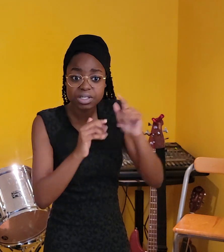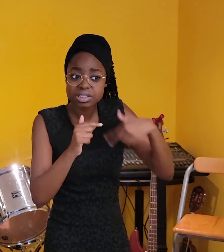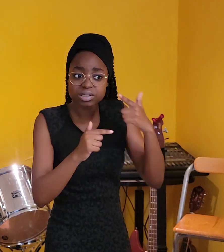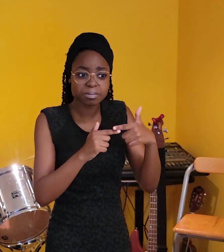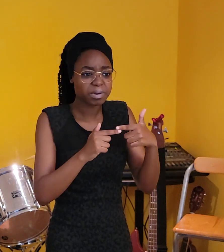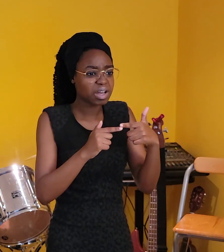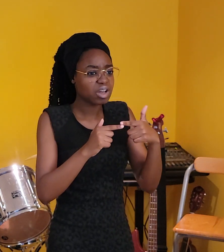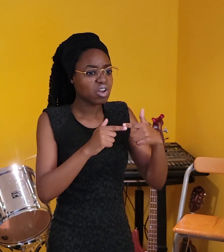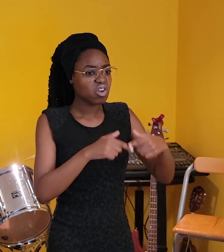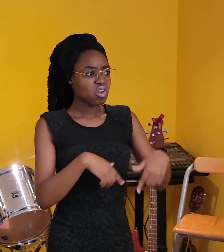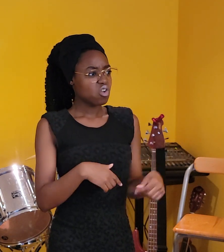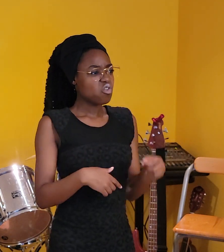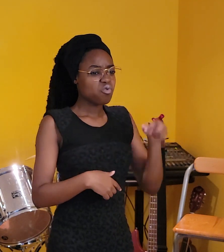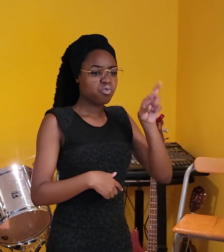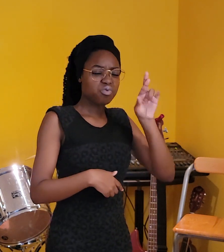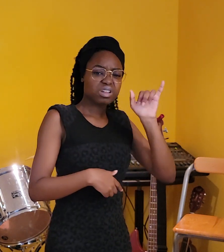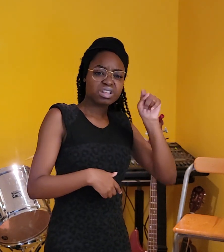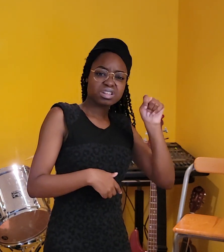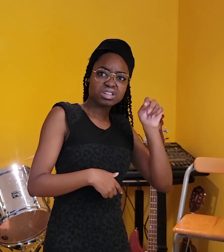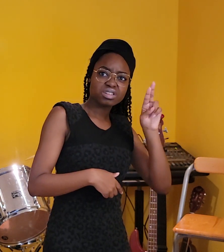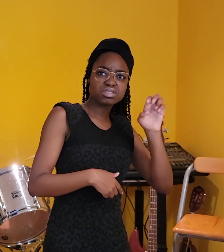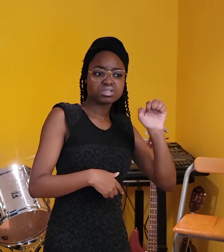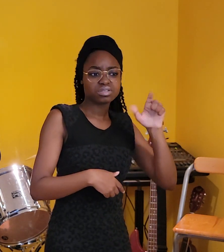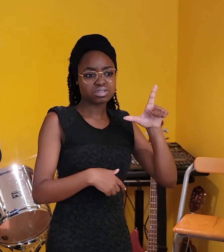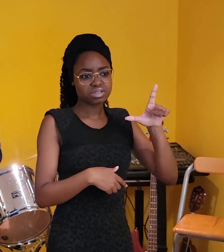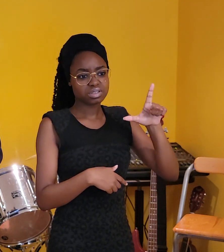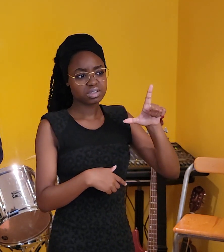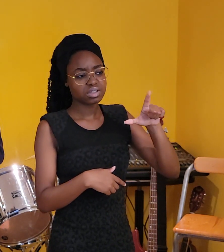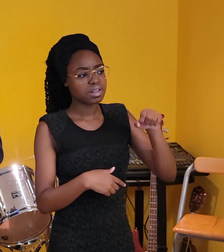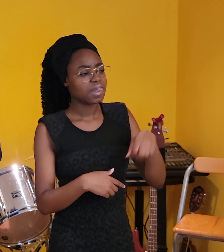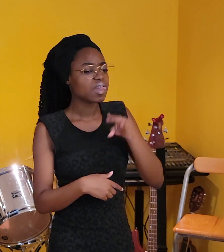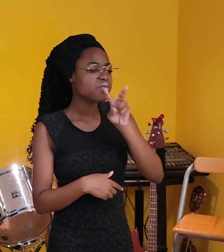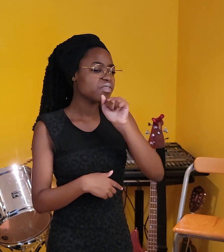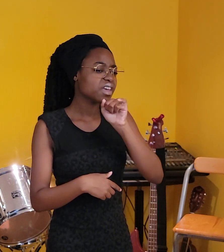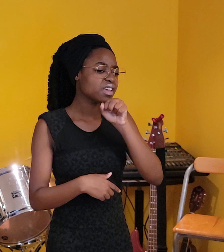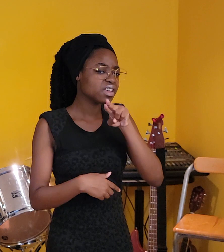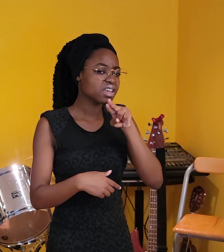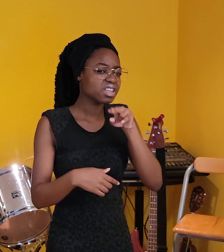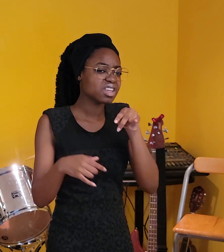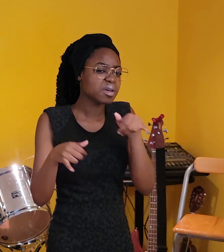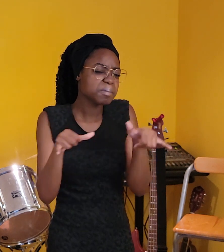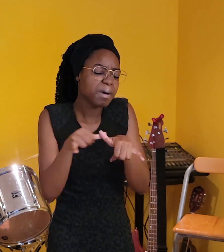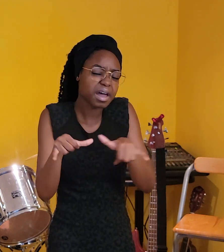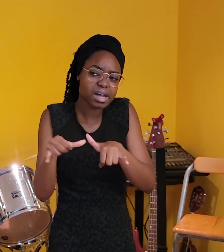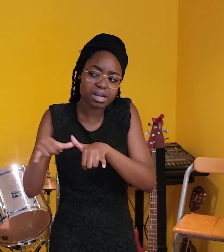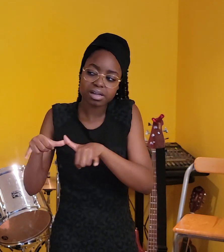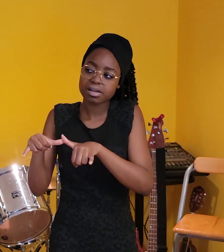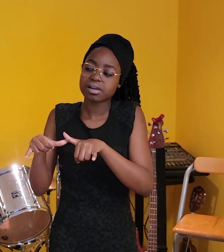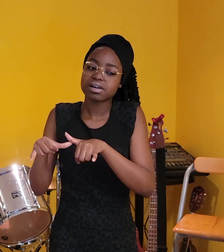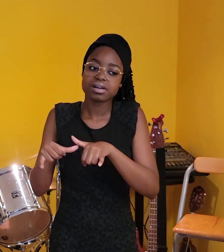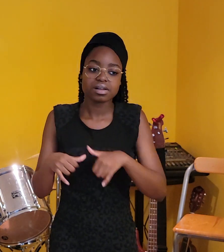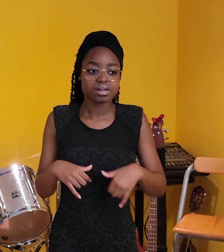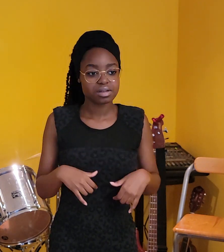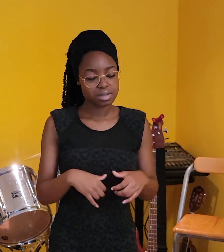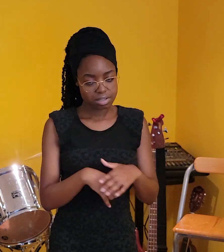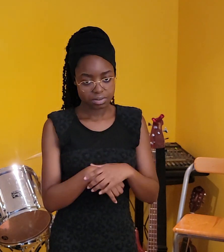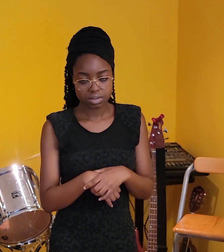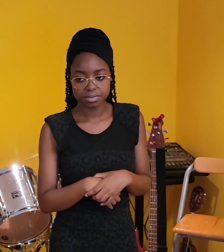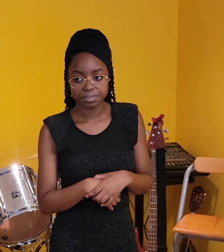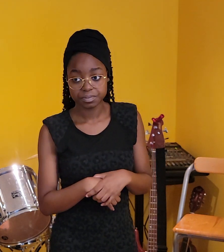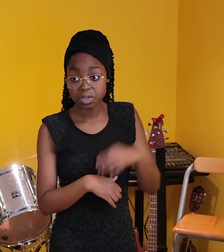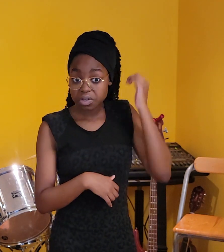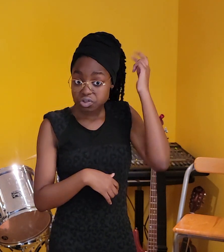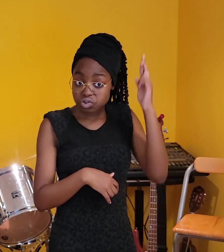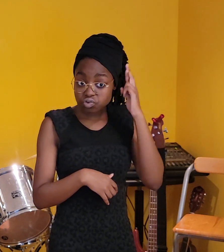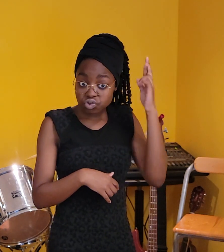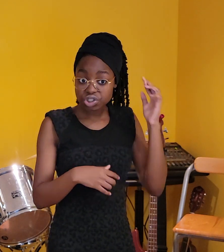and rituals and vain repetitions. You see, repetitions, that's what will happen. And that's why